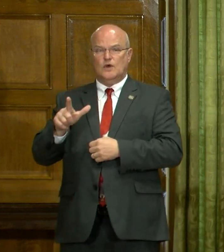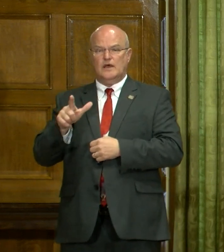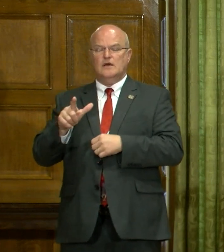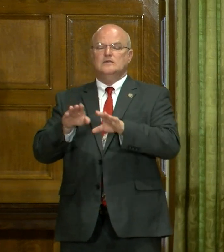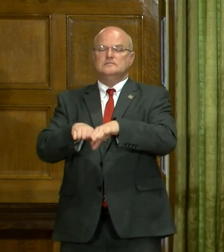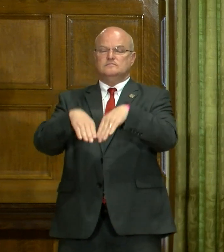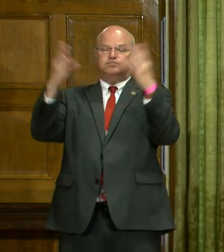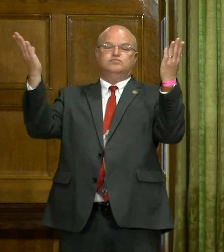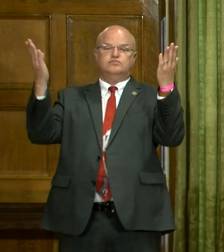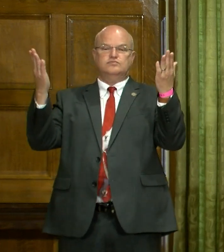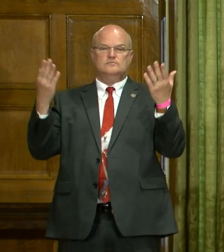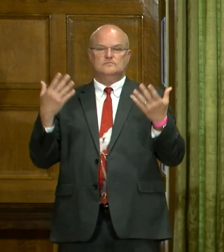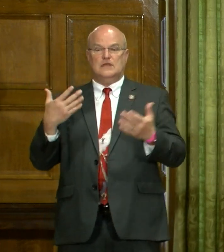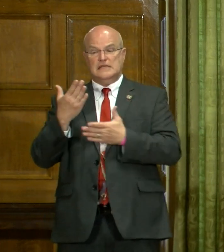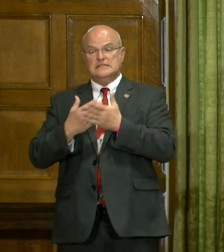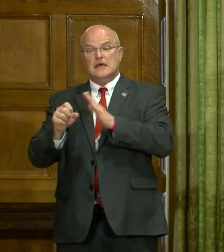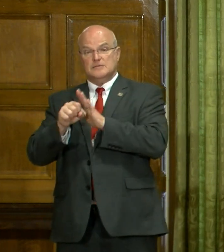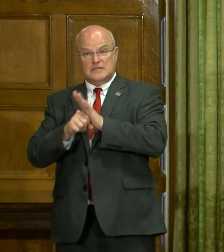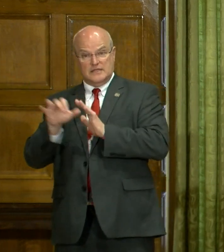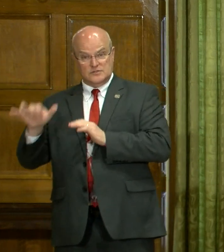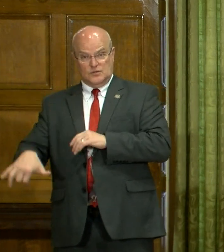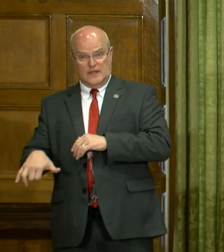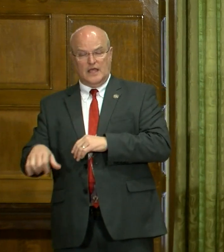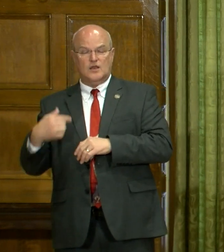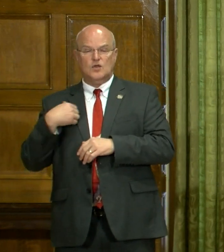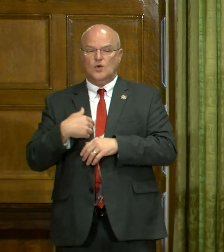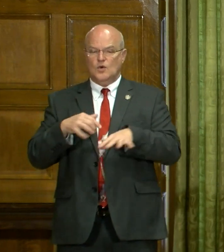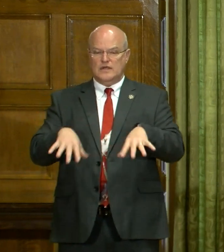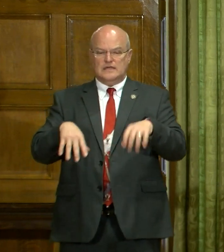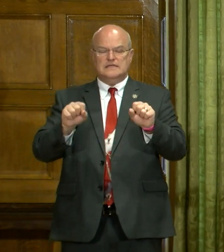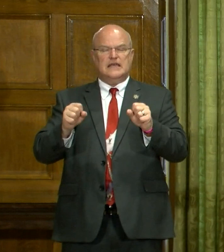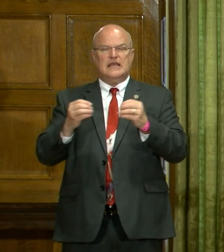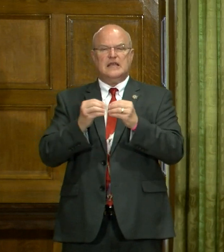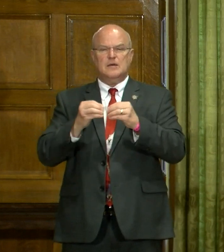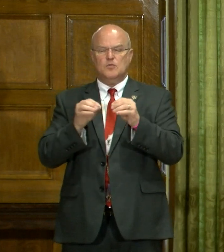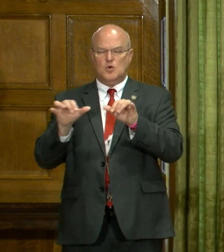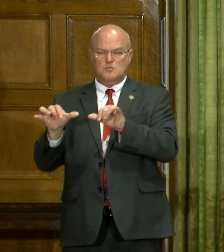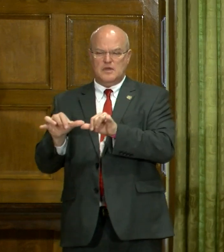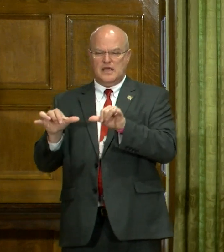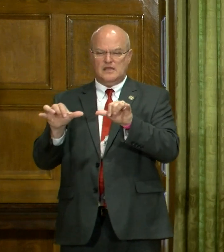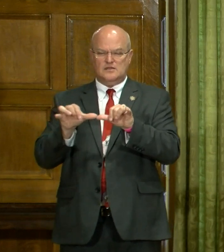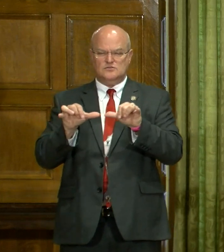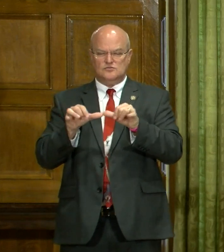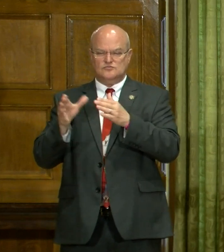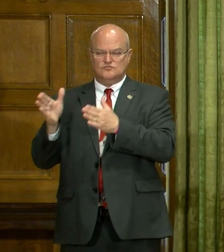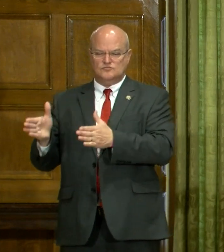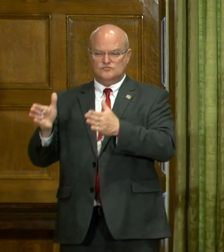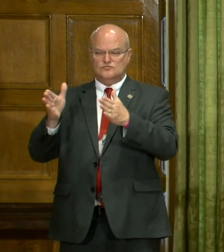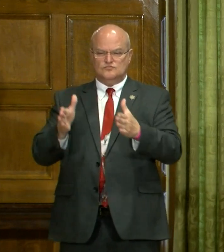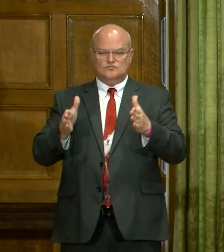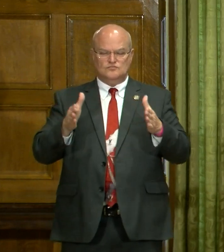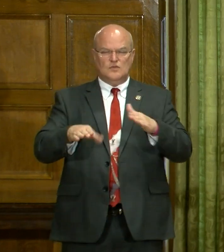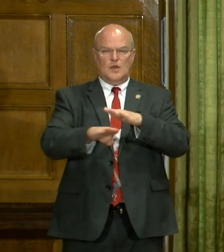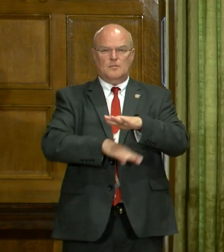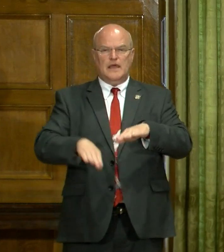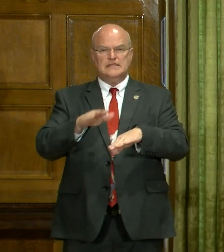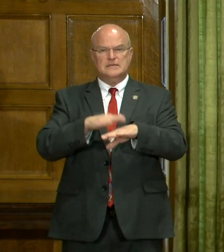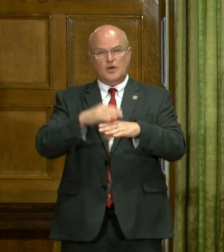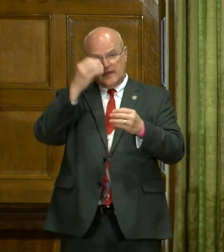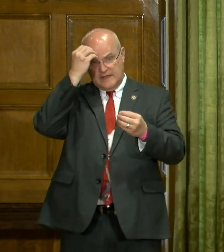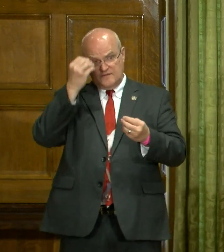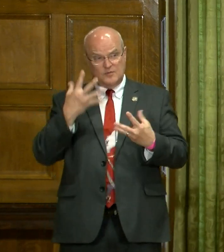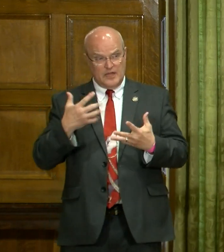lift everything at once, as some states are doing. We're taking a more measured approach that is based upon